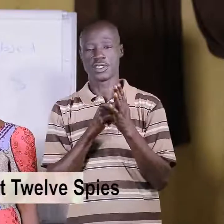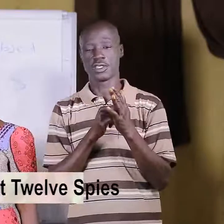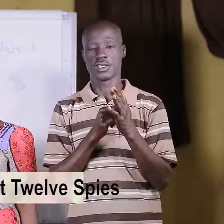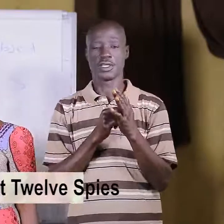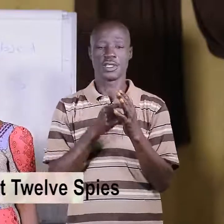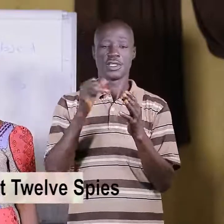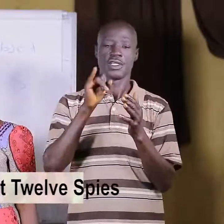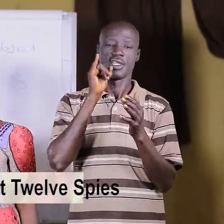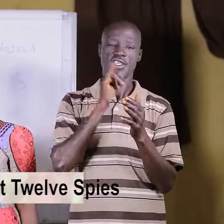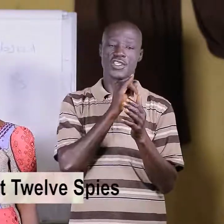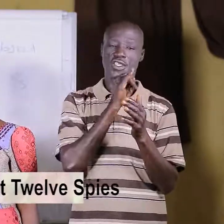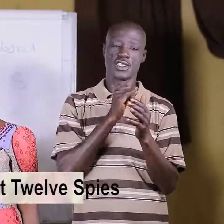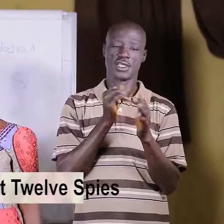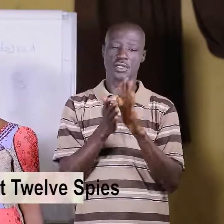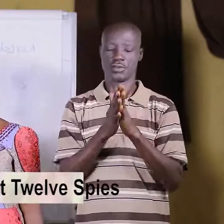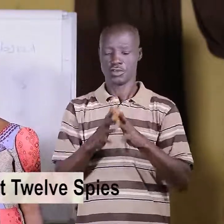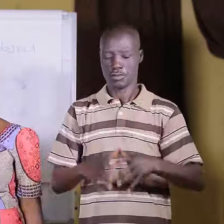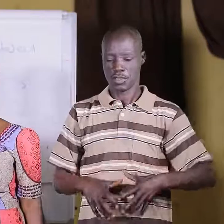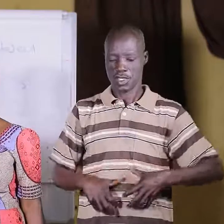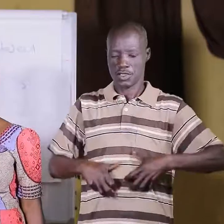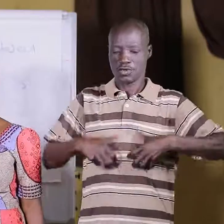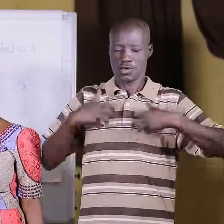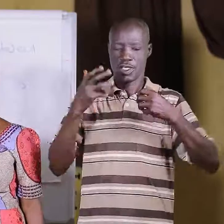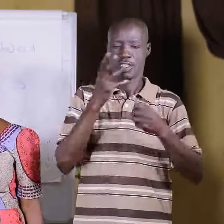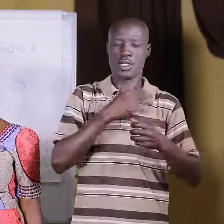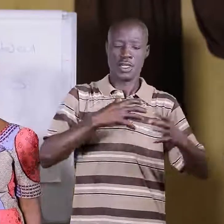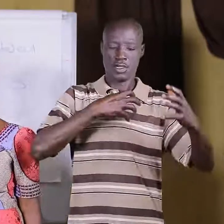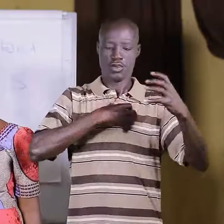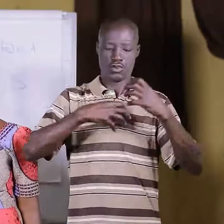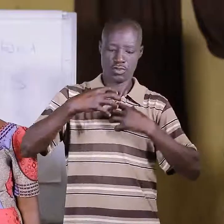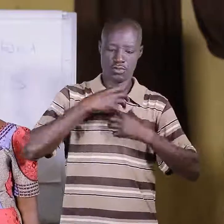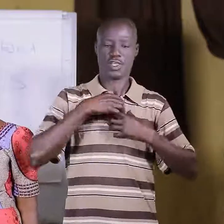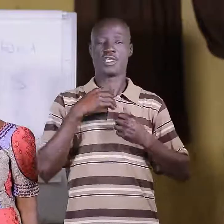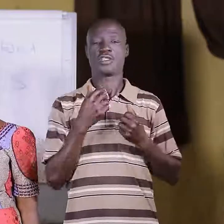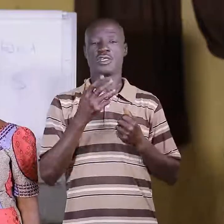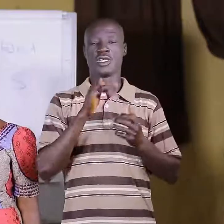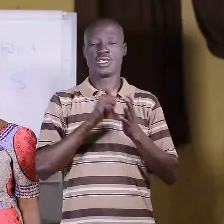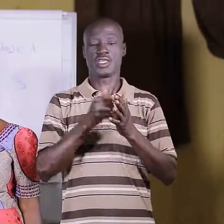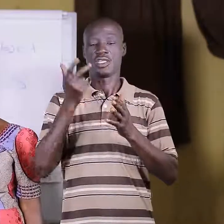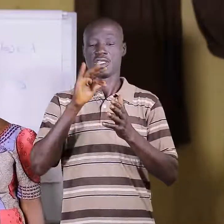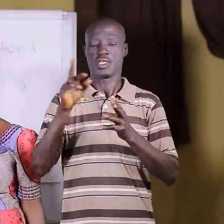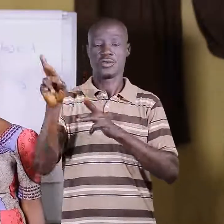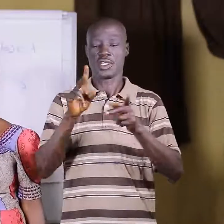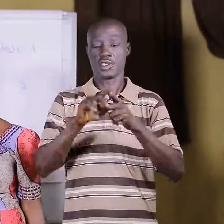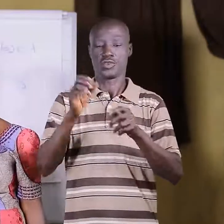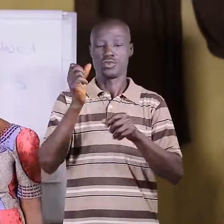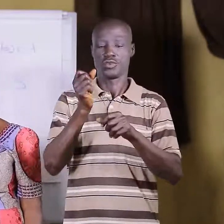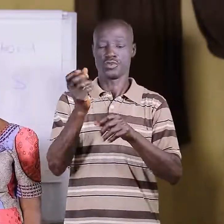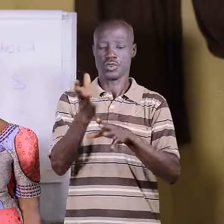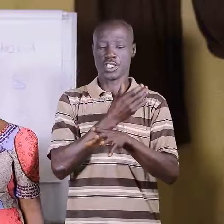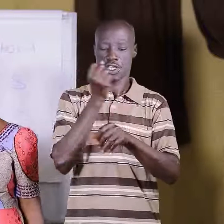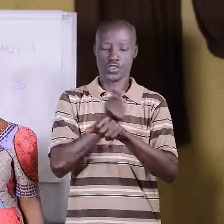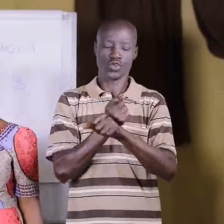reactions of the Israelites? They were annoyed with Moses. They were ready to stone Moses. They were ready